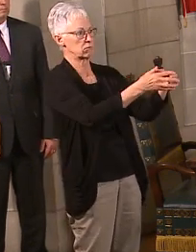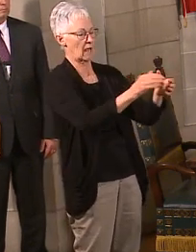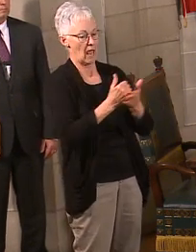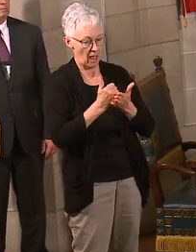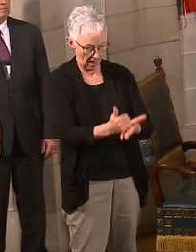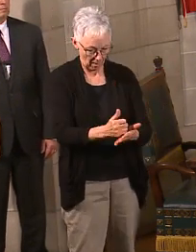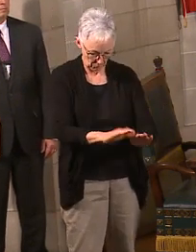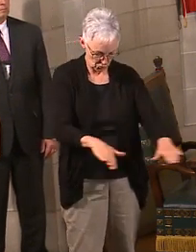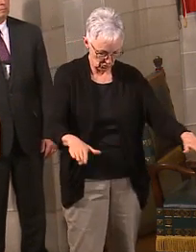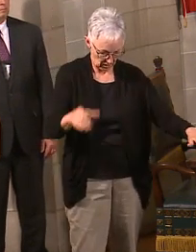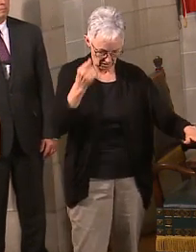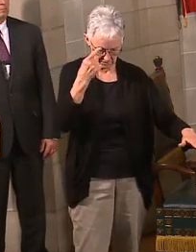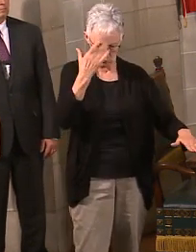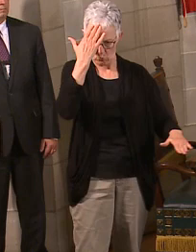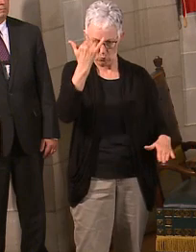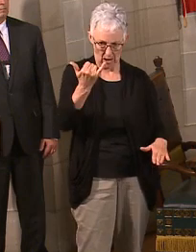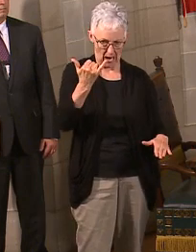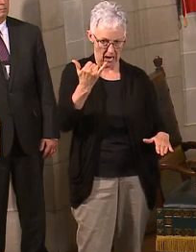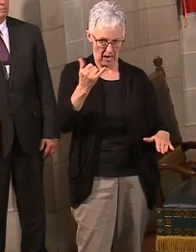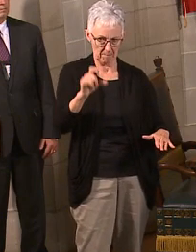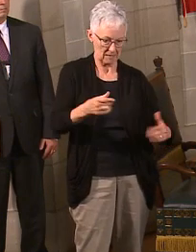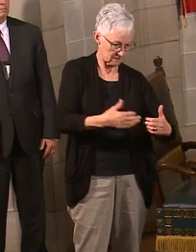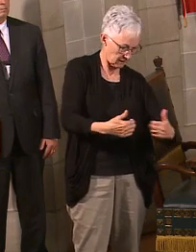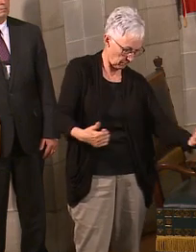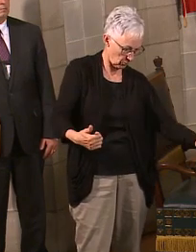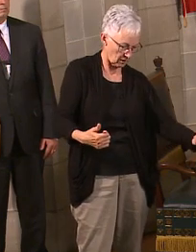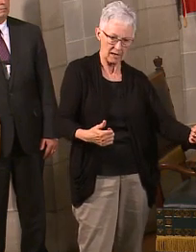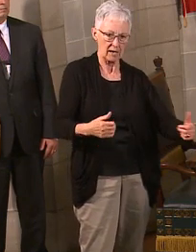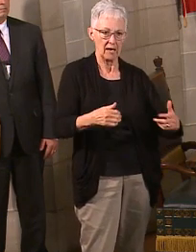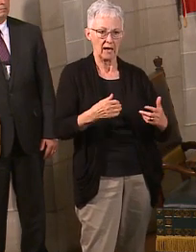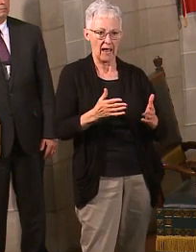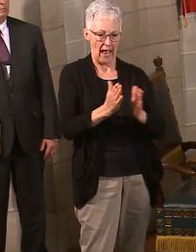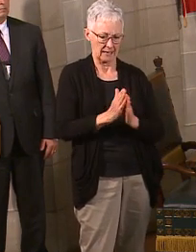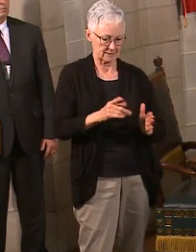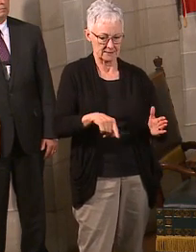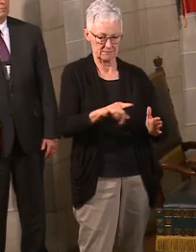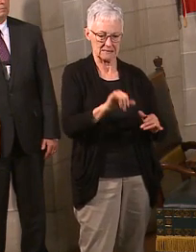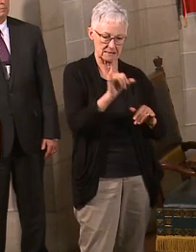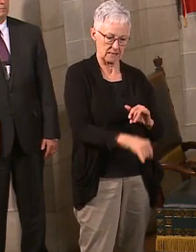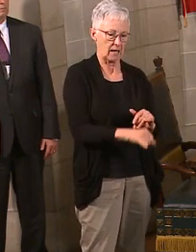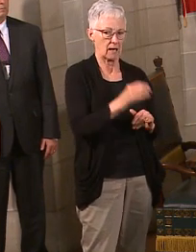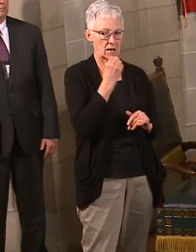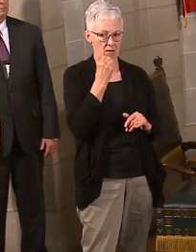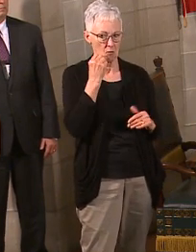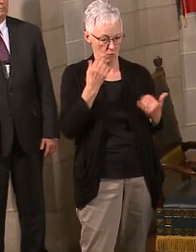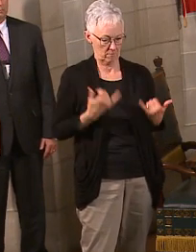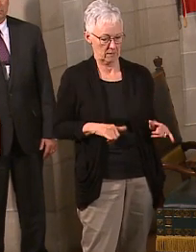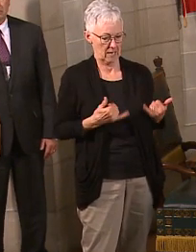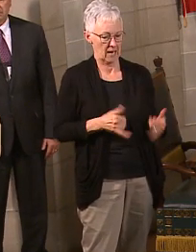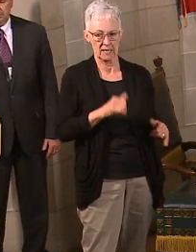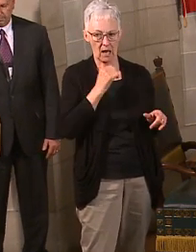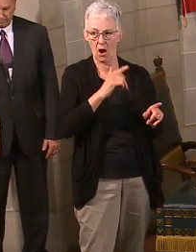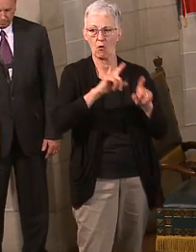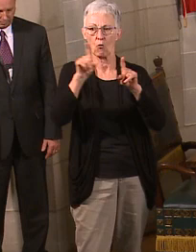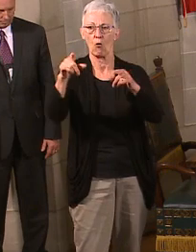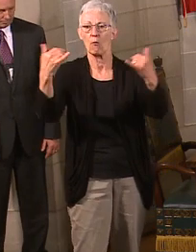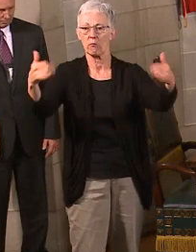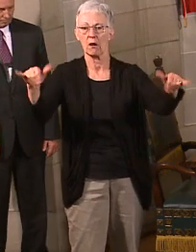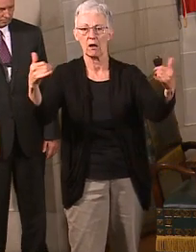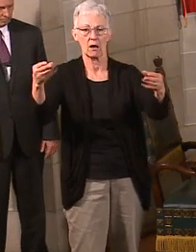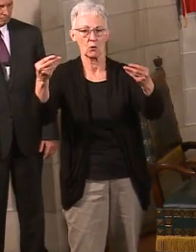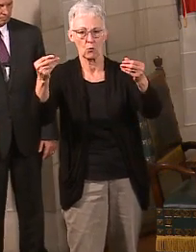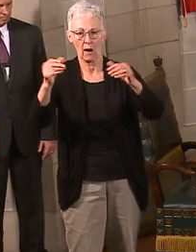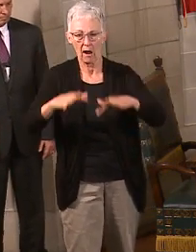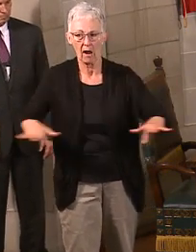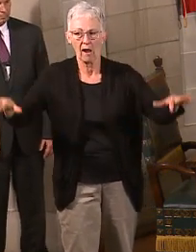regard to social distancing. Have kids play at home for the next 3 weeks. Avoid playgrounds and large, team sport type